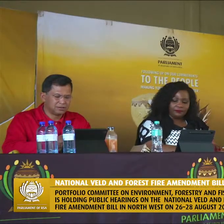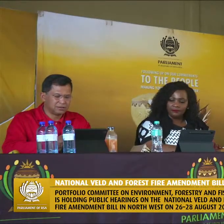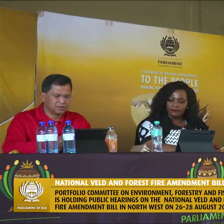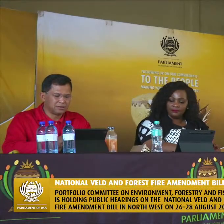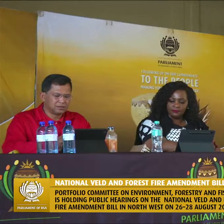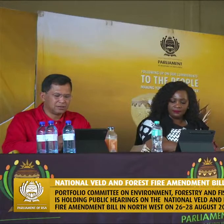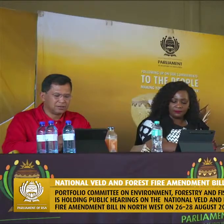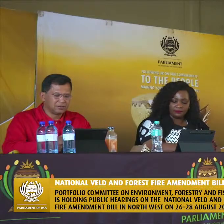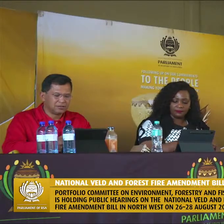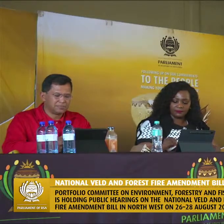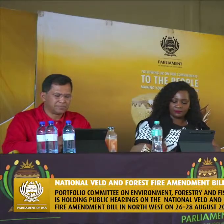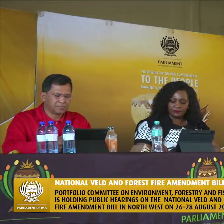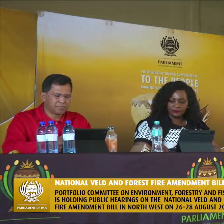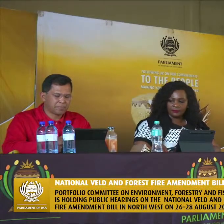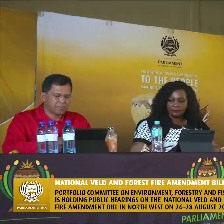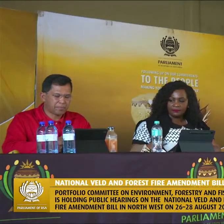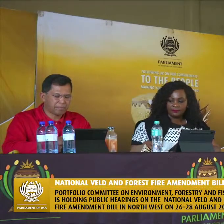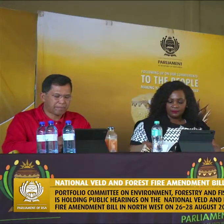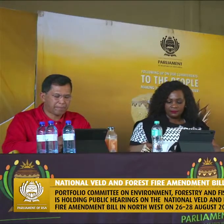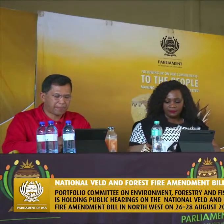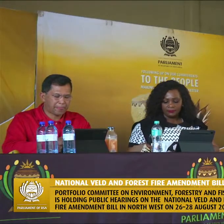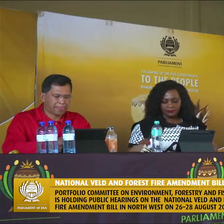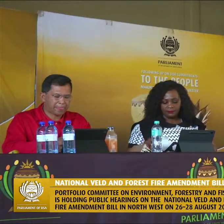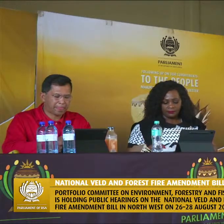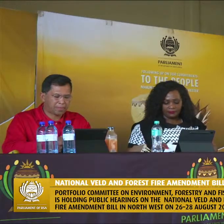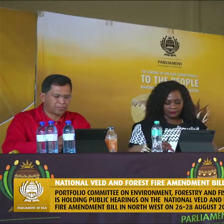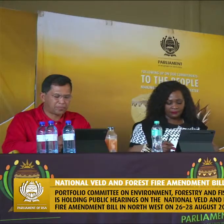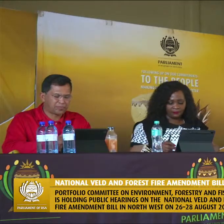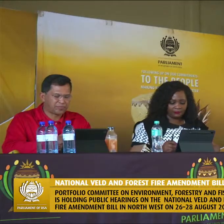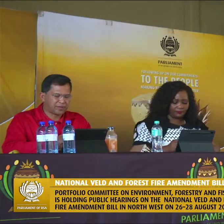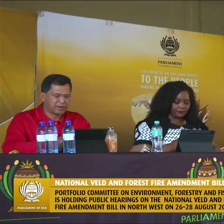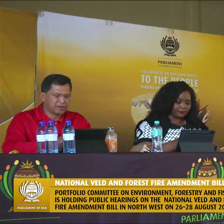we are forced by the constitution to be here